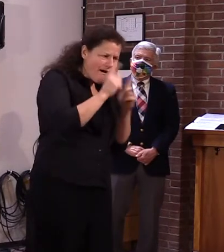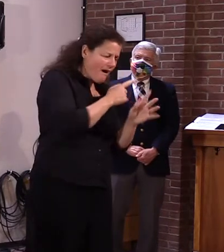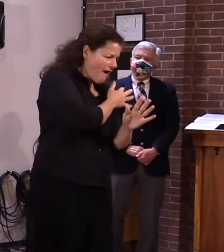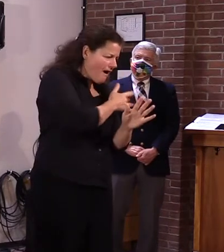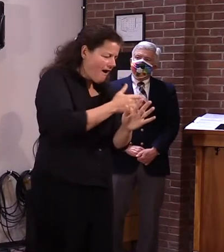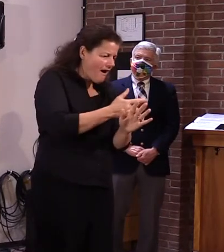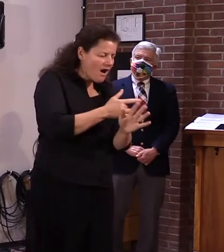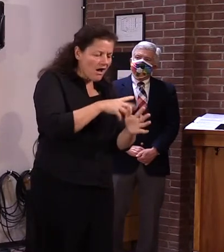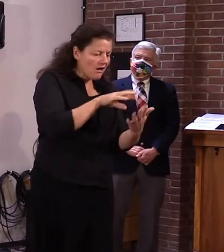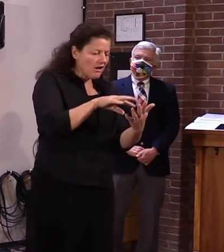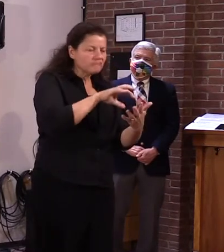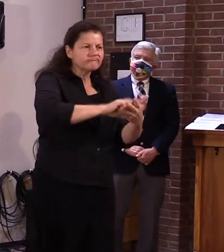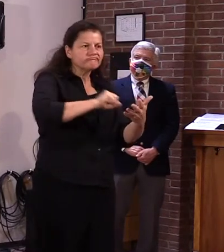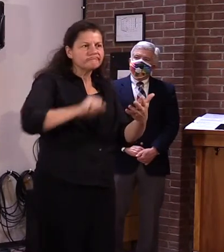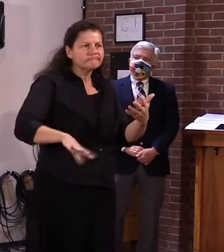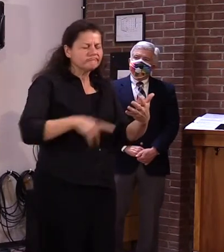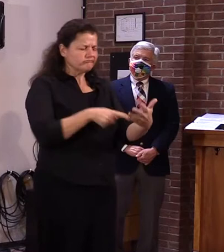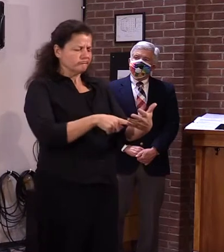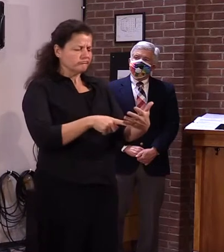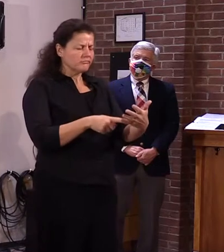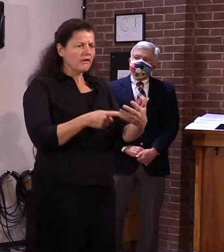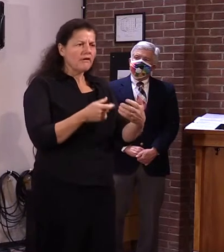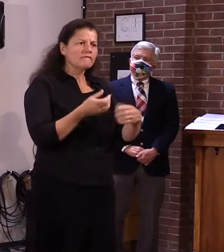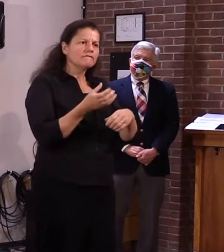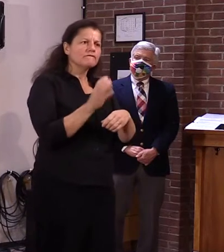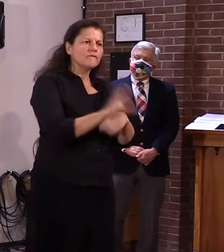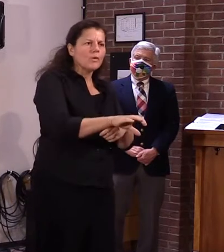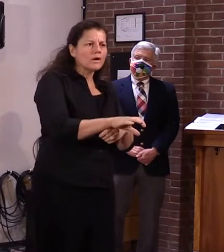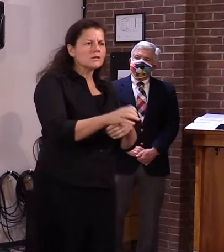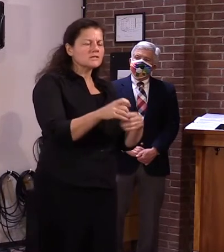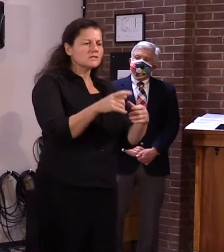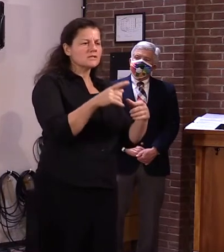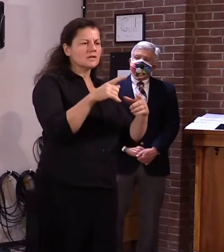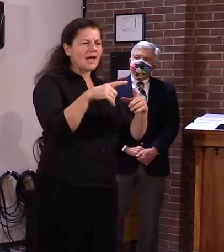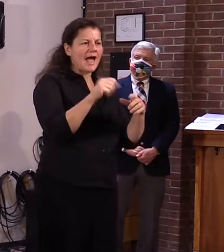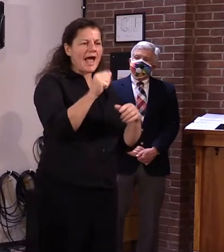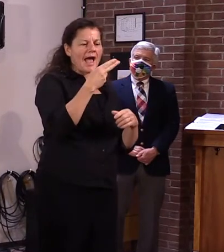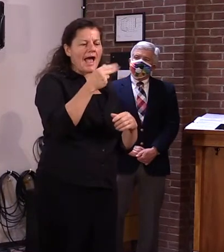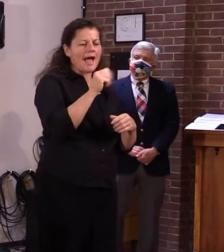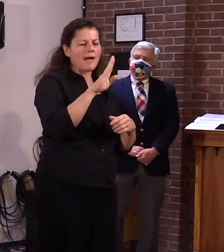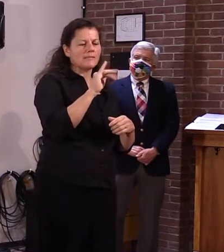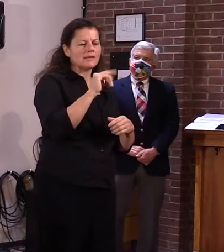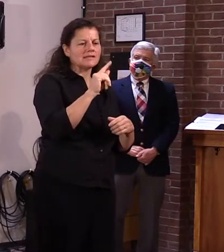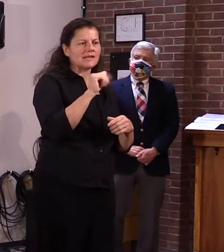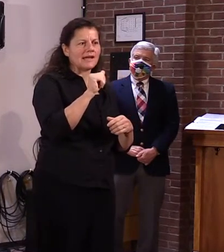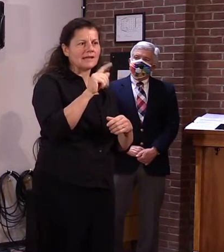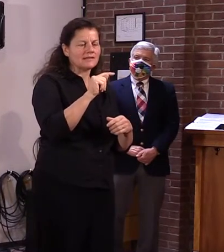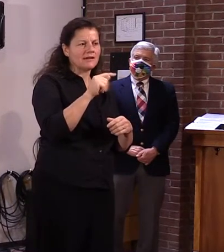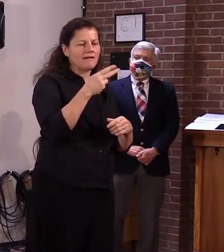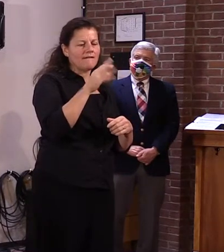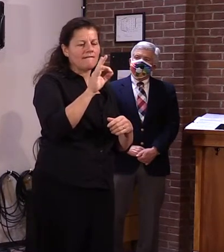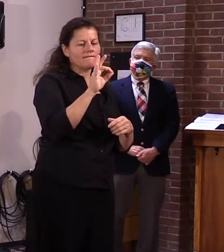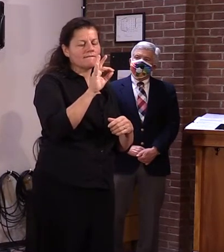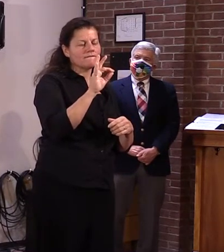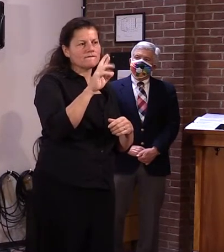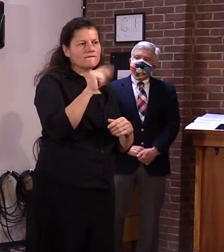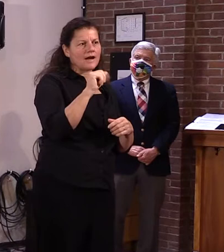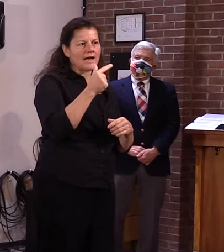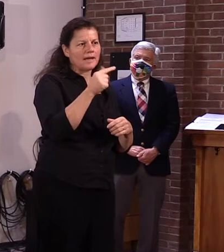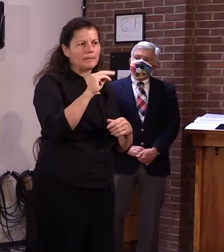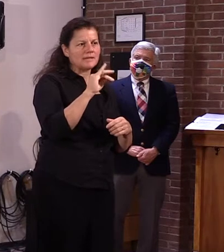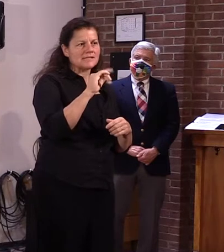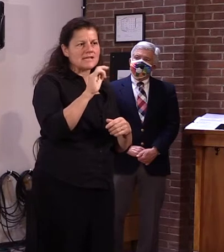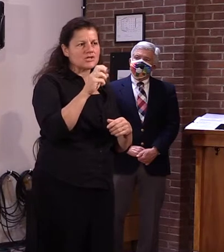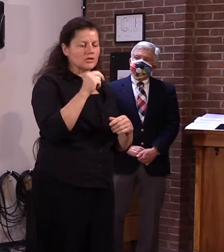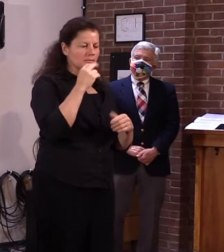just forest fragmentation and a Band-Aid for maybe one particular